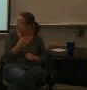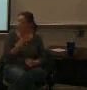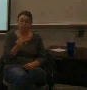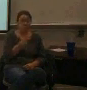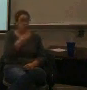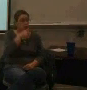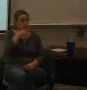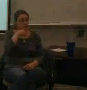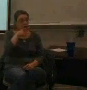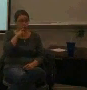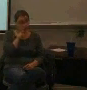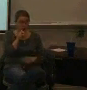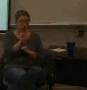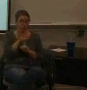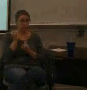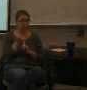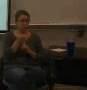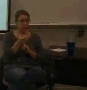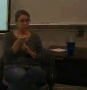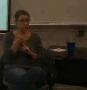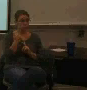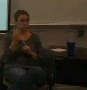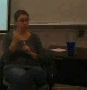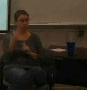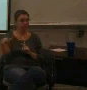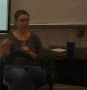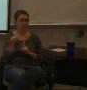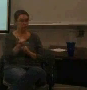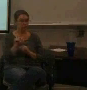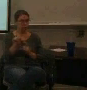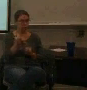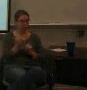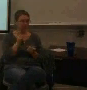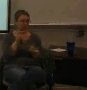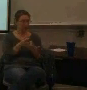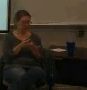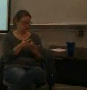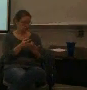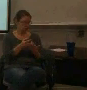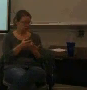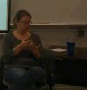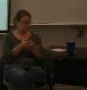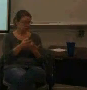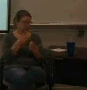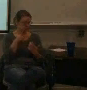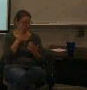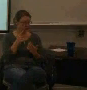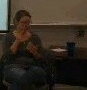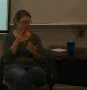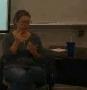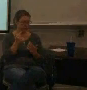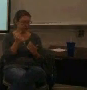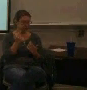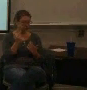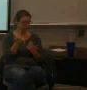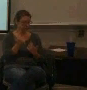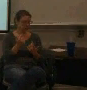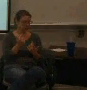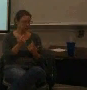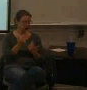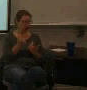And in dry environments, you have pretty similar adaptations to organisms as you do to